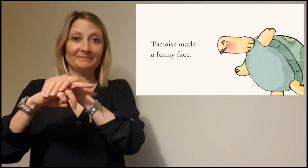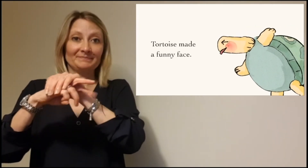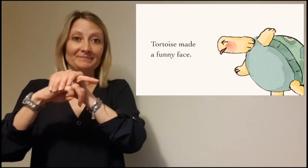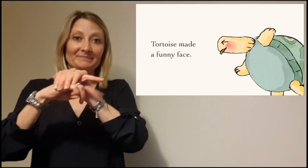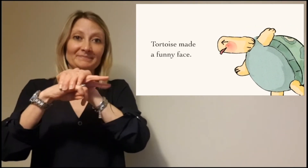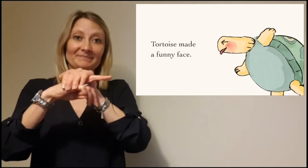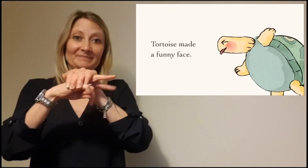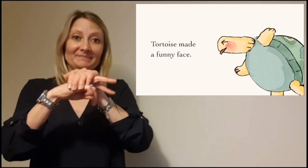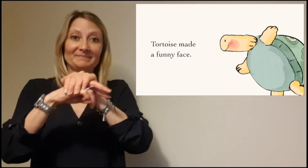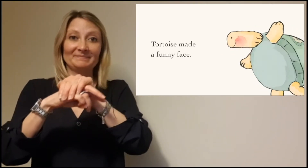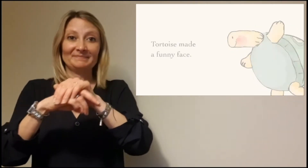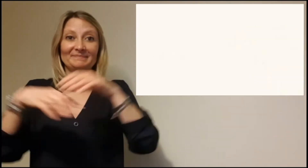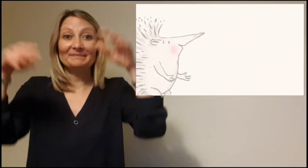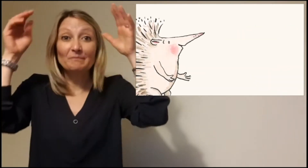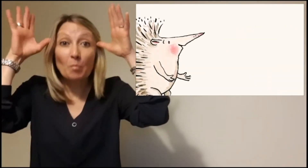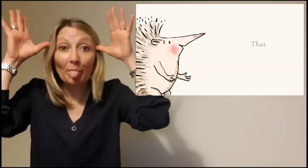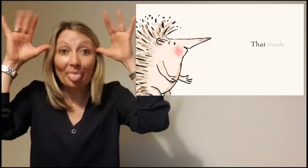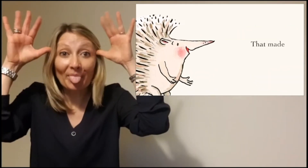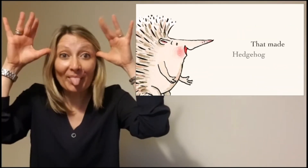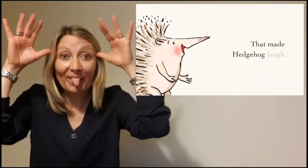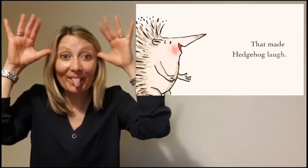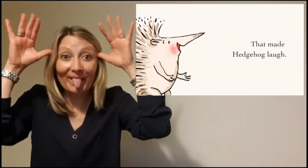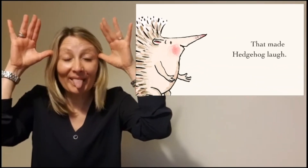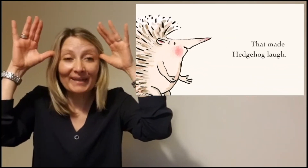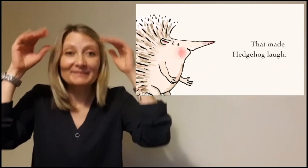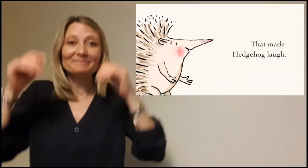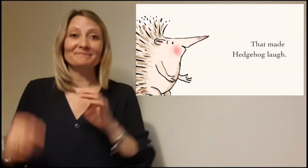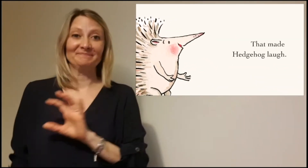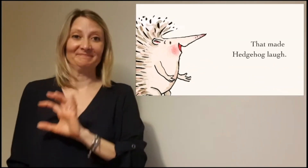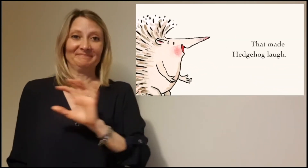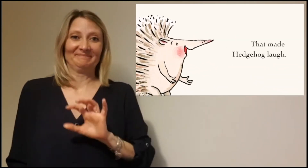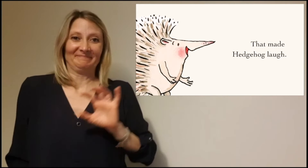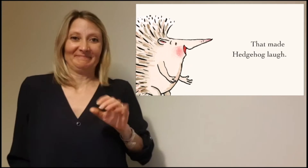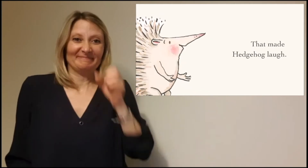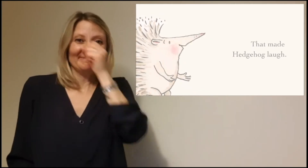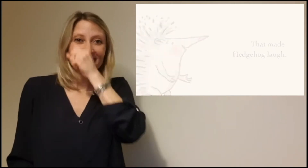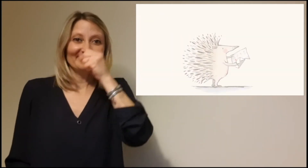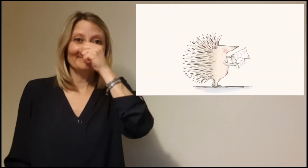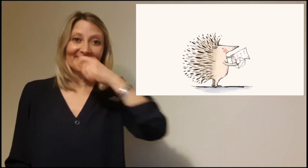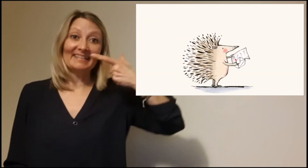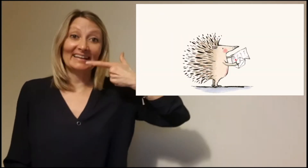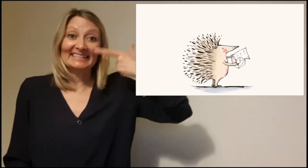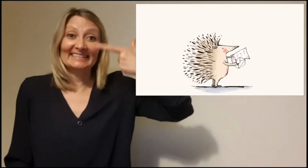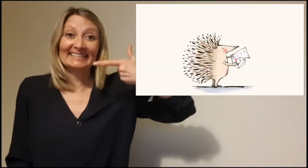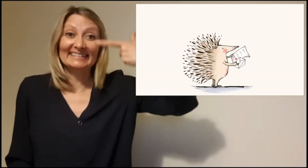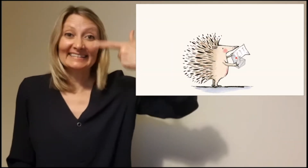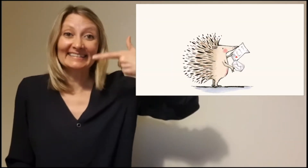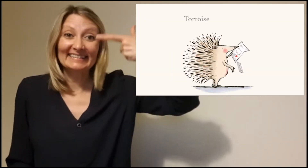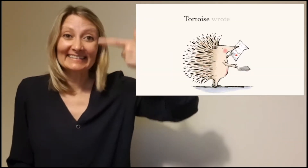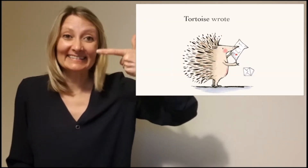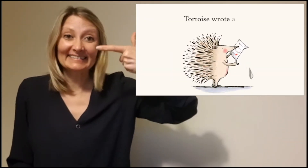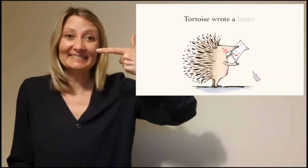Tortoise made a funny face. That made Hedgehog laugh.